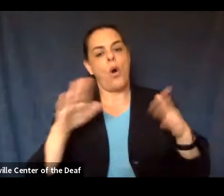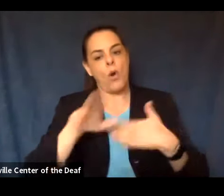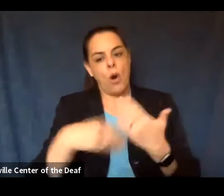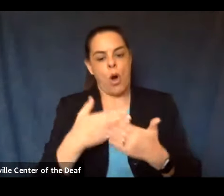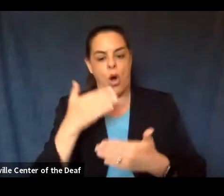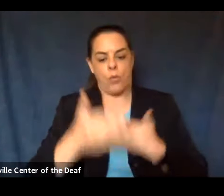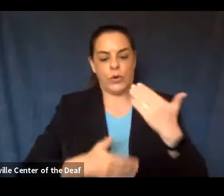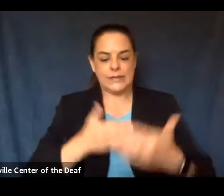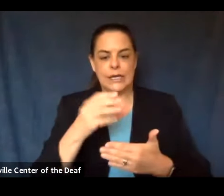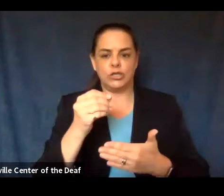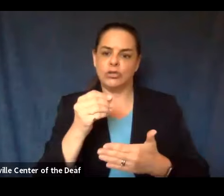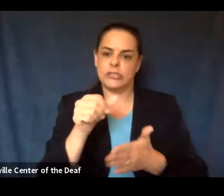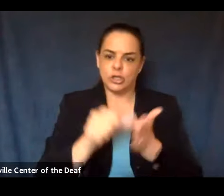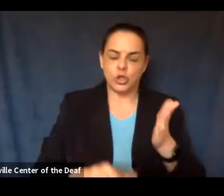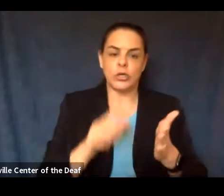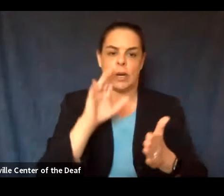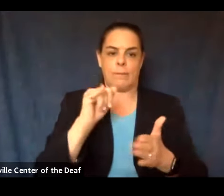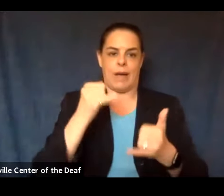the end of May.